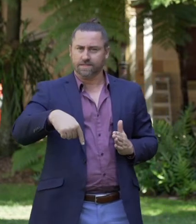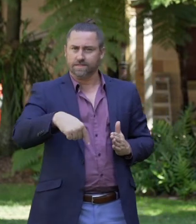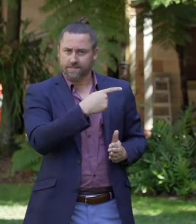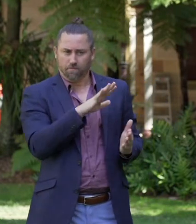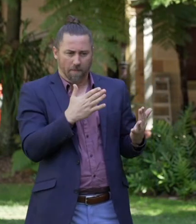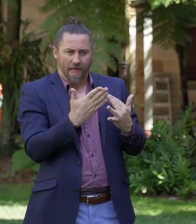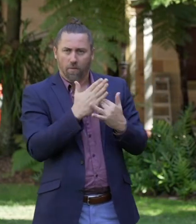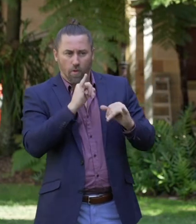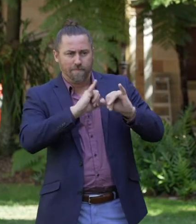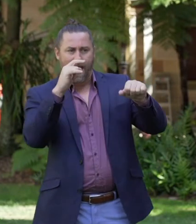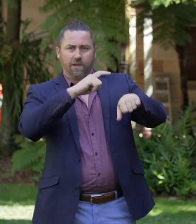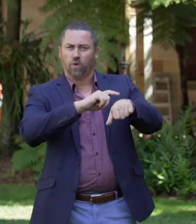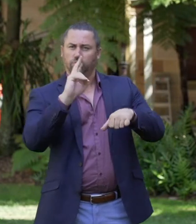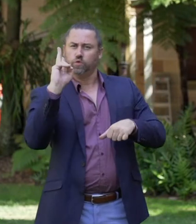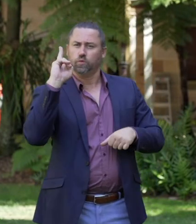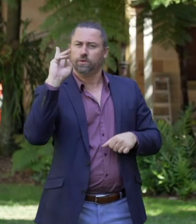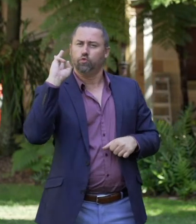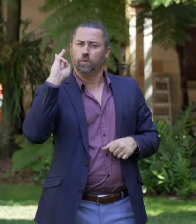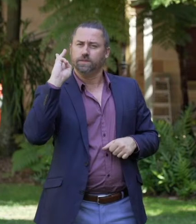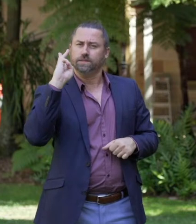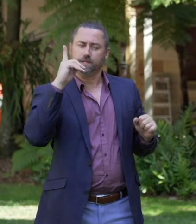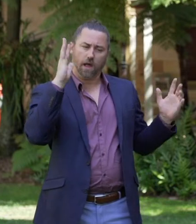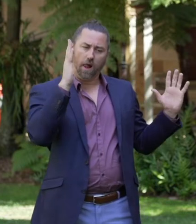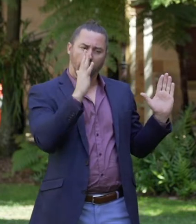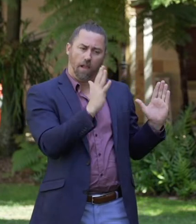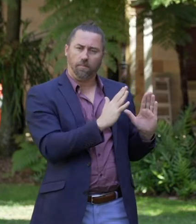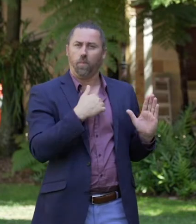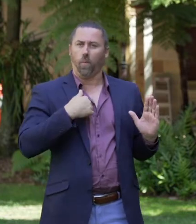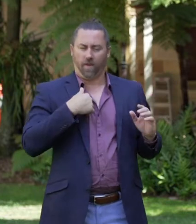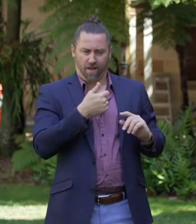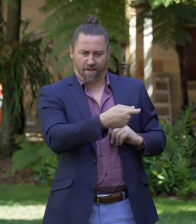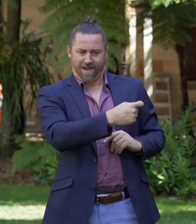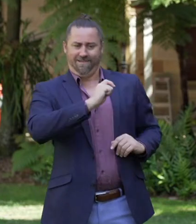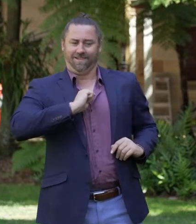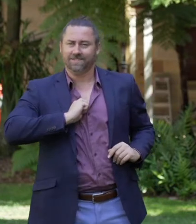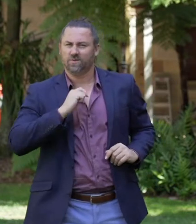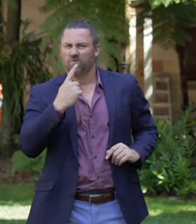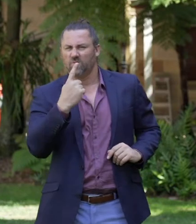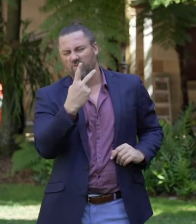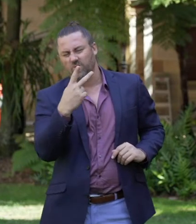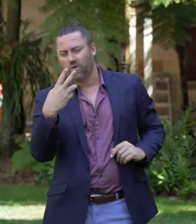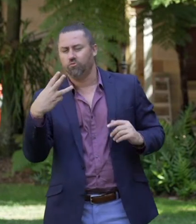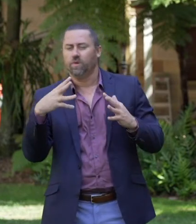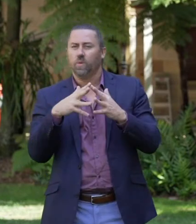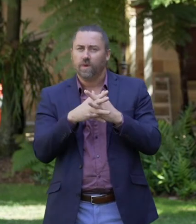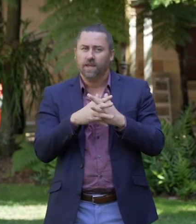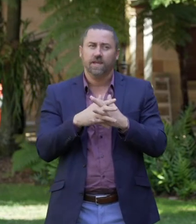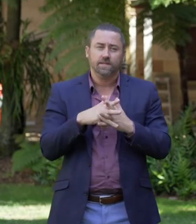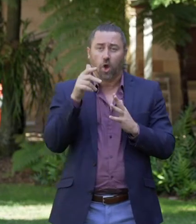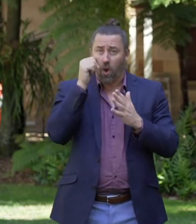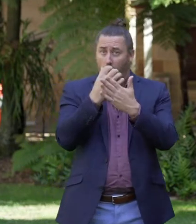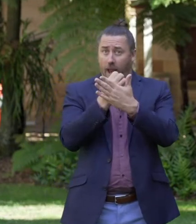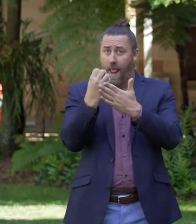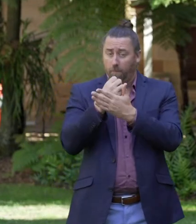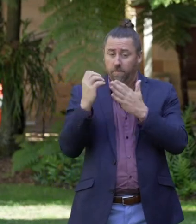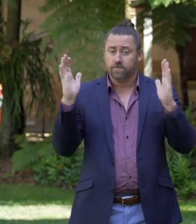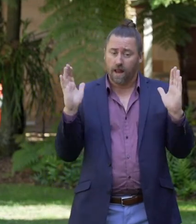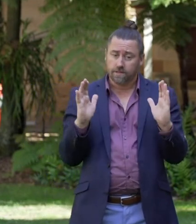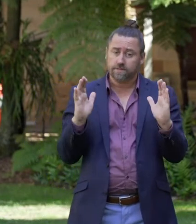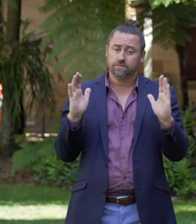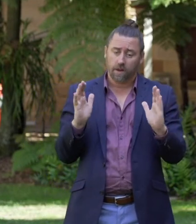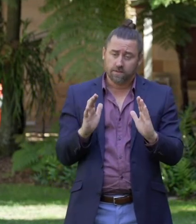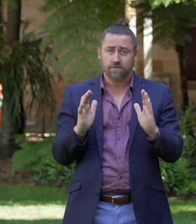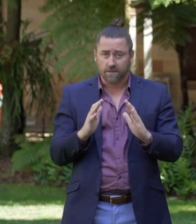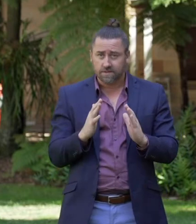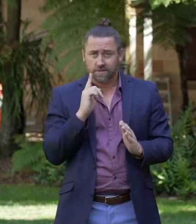be conveyed to the people of this state. But secondly, we're now coming off that wave, those numbers are coming down. But don't forget, still,